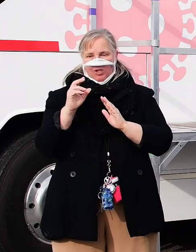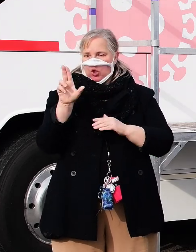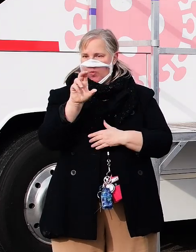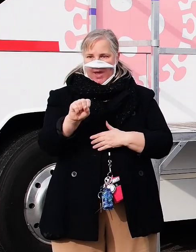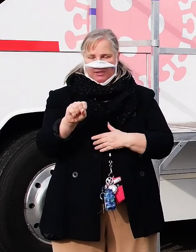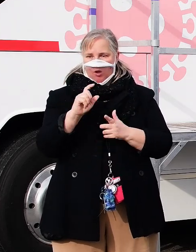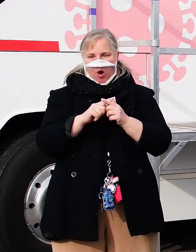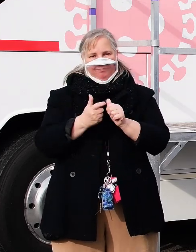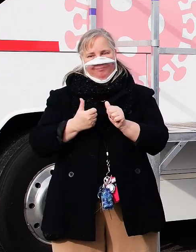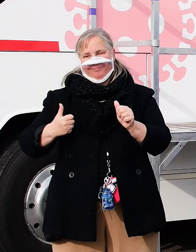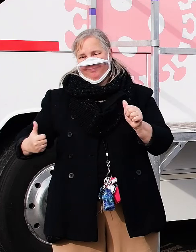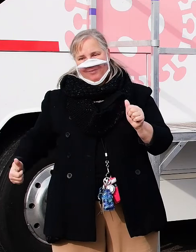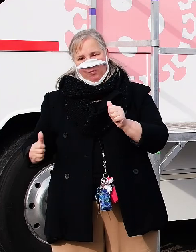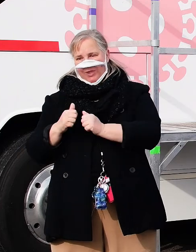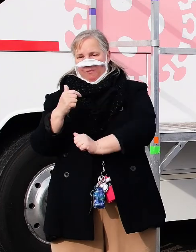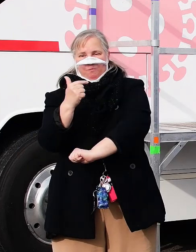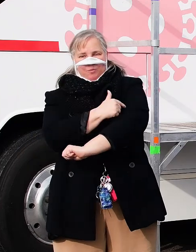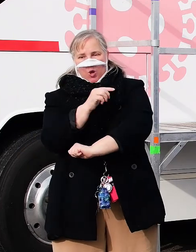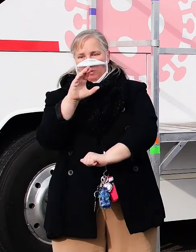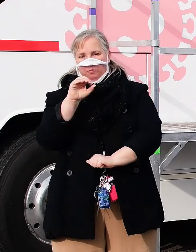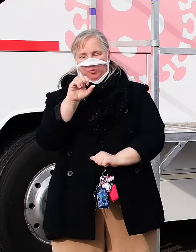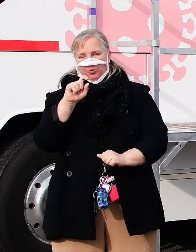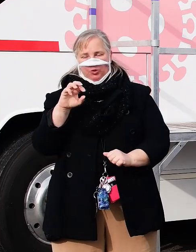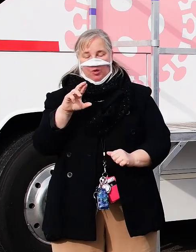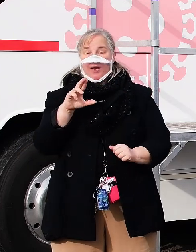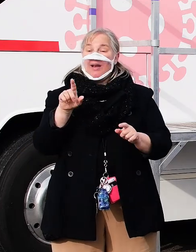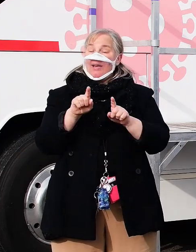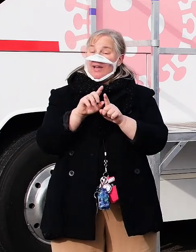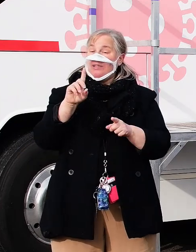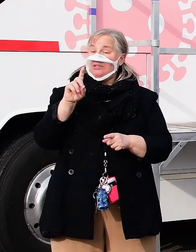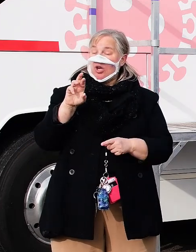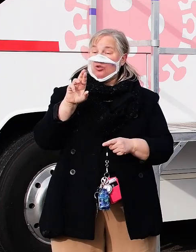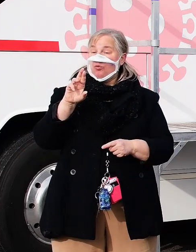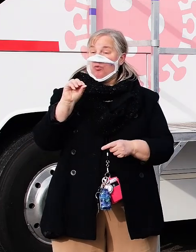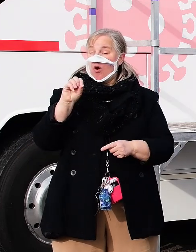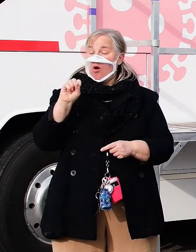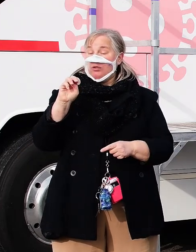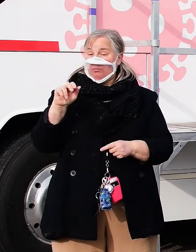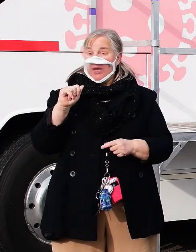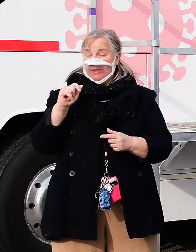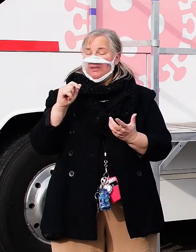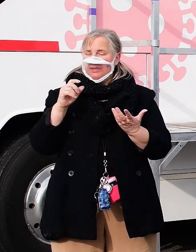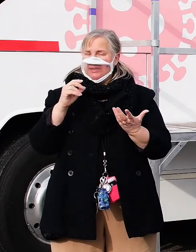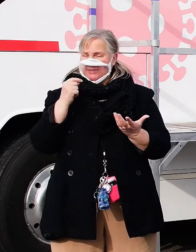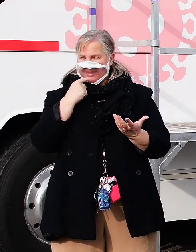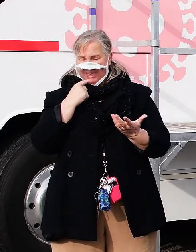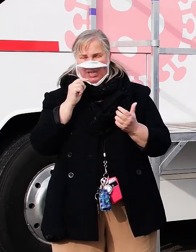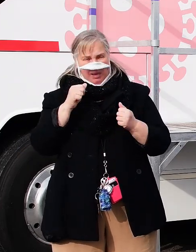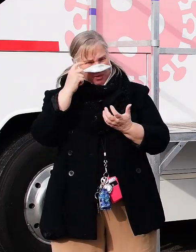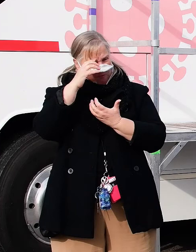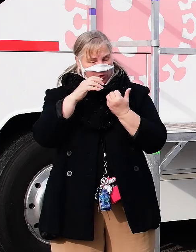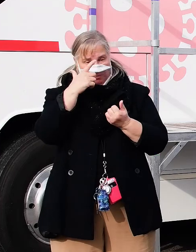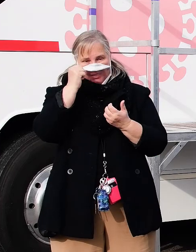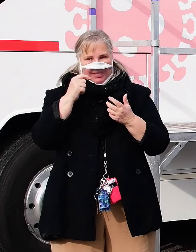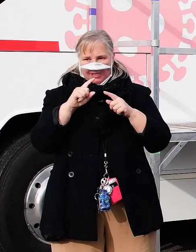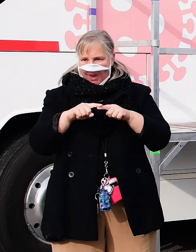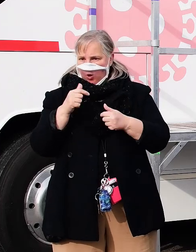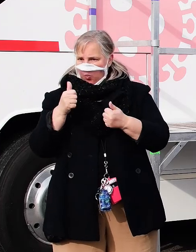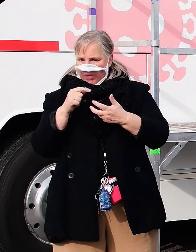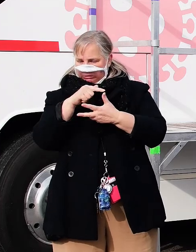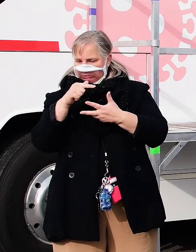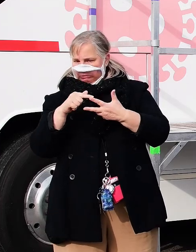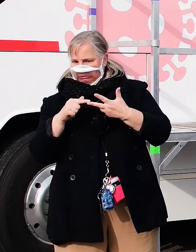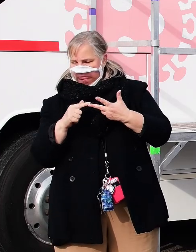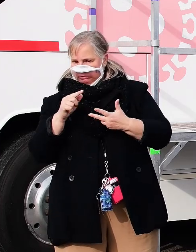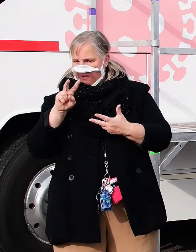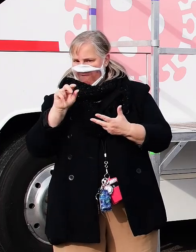the boosters. And as Dr. Rossman indicated, sometimes it can be a bit confusing because based upon whatever vaccine you got, the booster